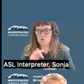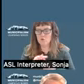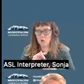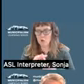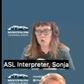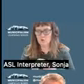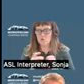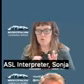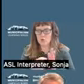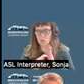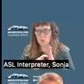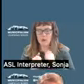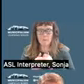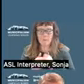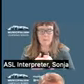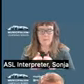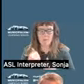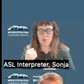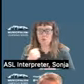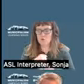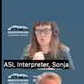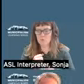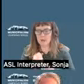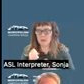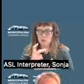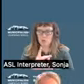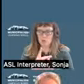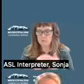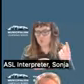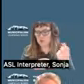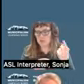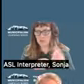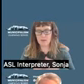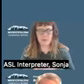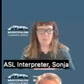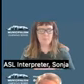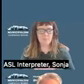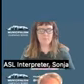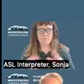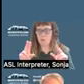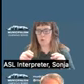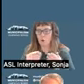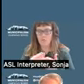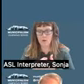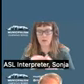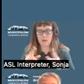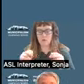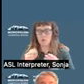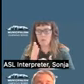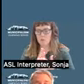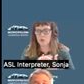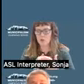majority to make an endorsement or something like that we have no funding no budget and no staff